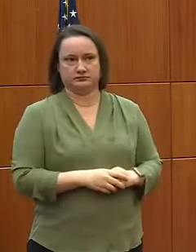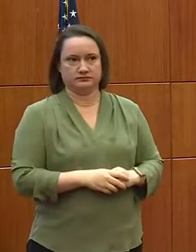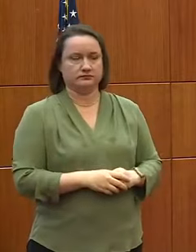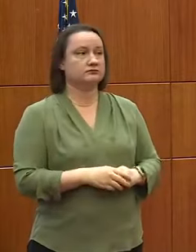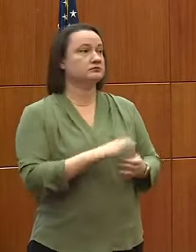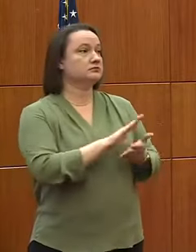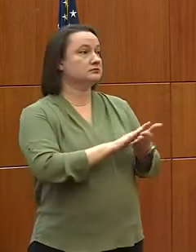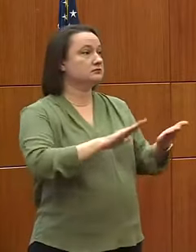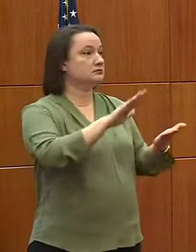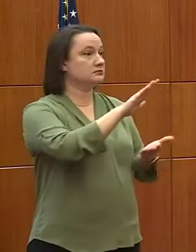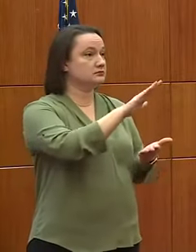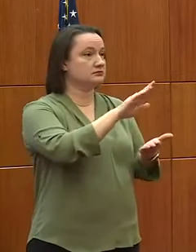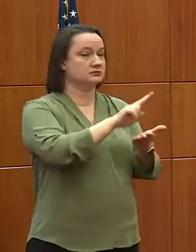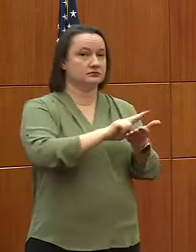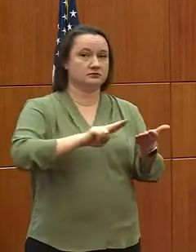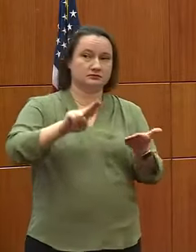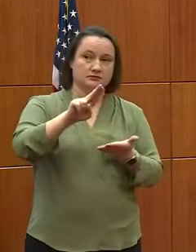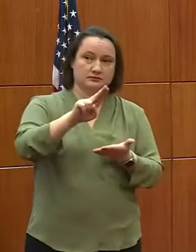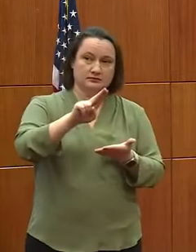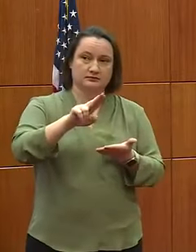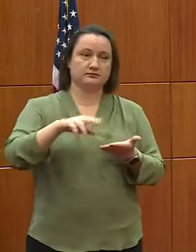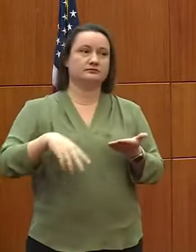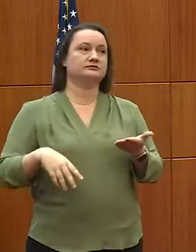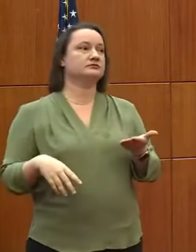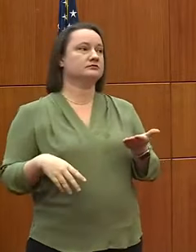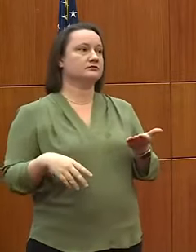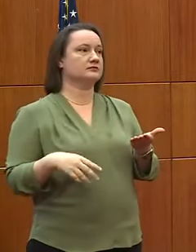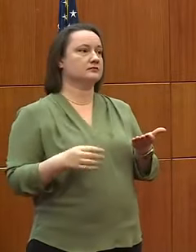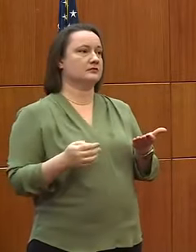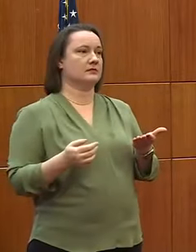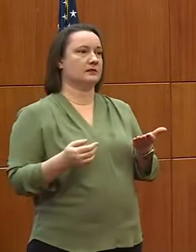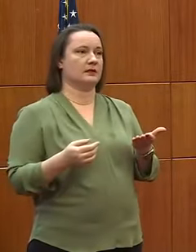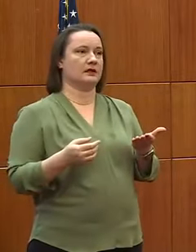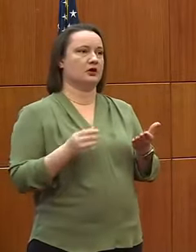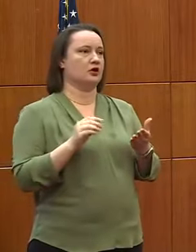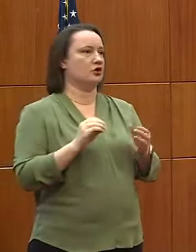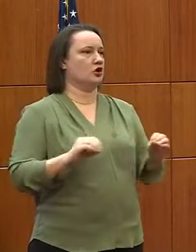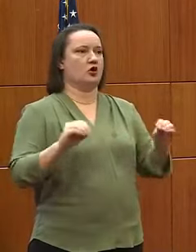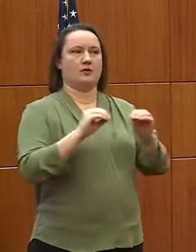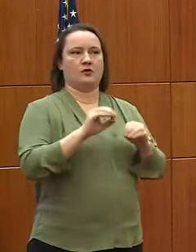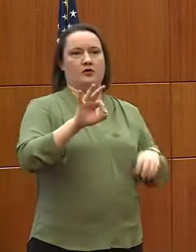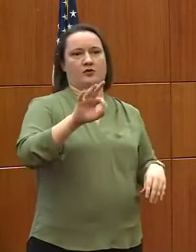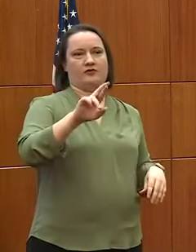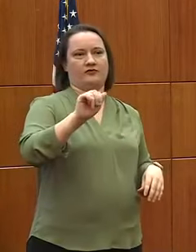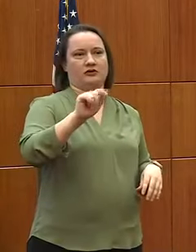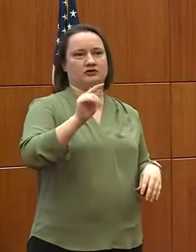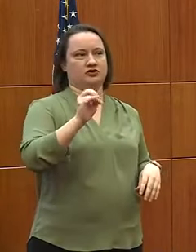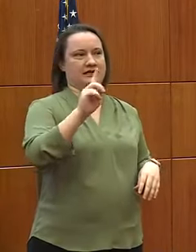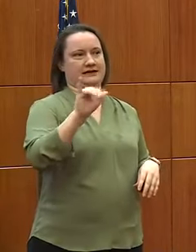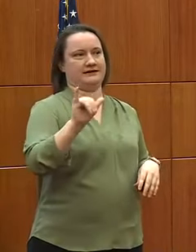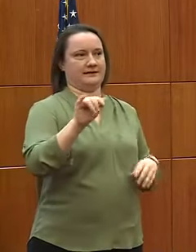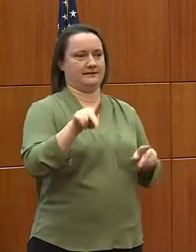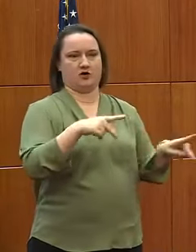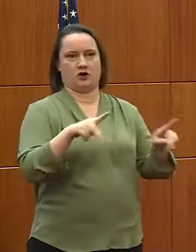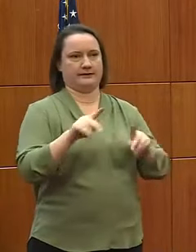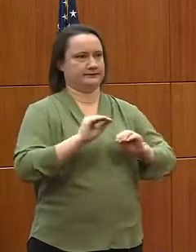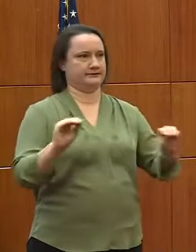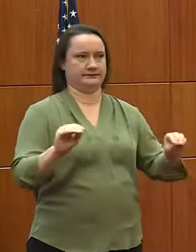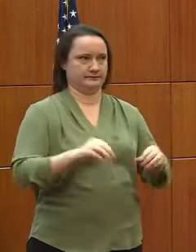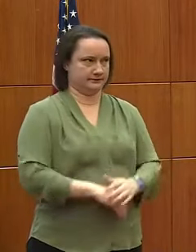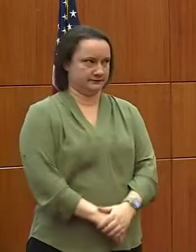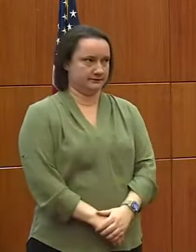colleges and universities, no more fraternity parties. and for